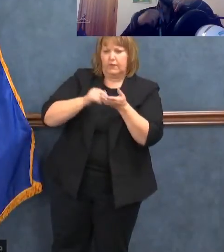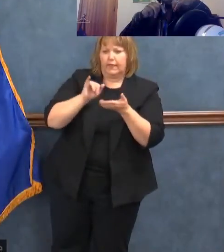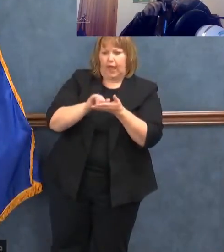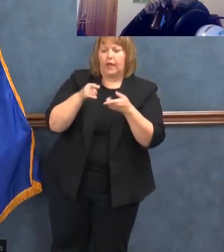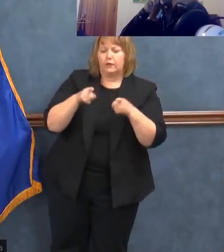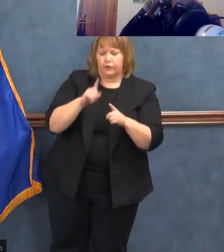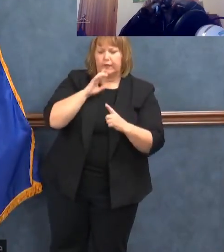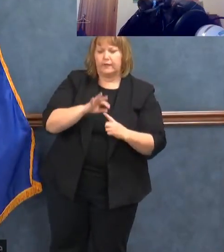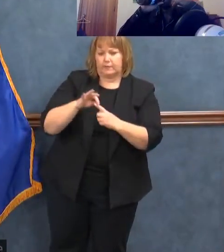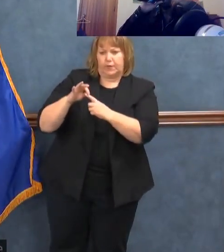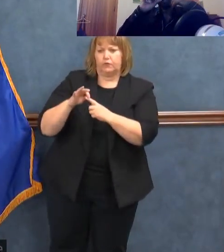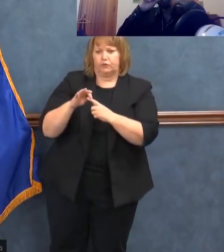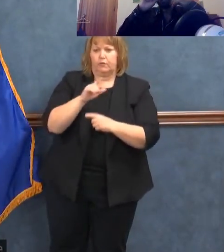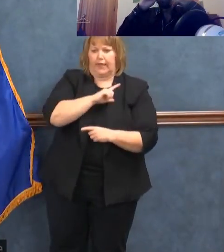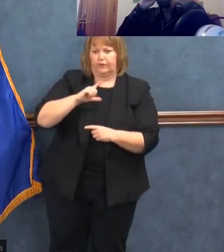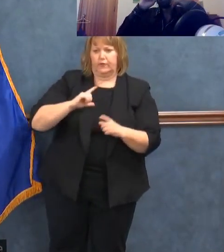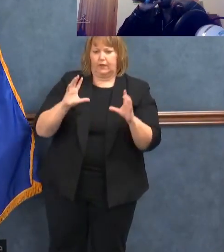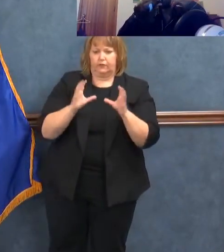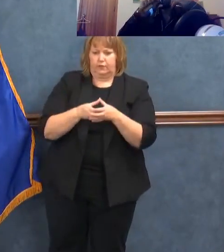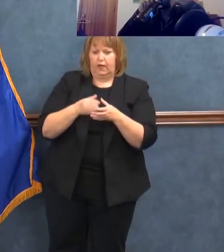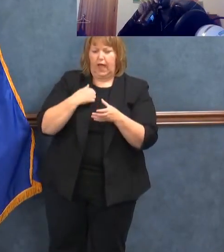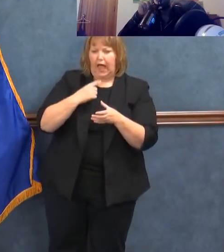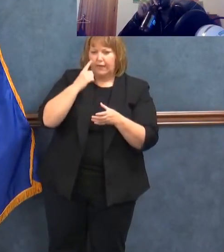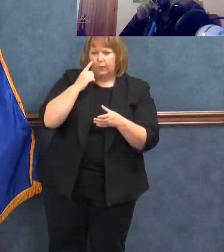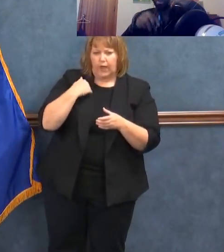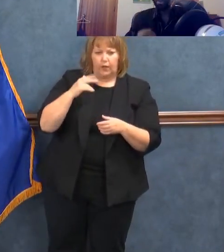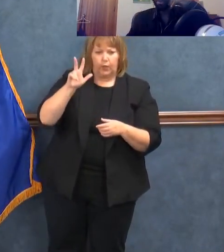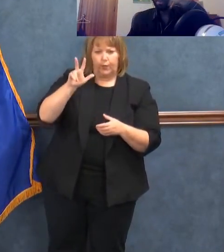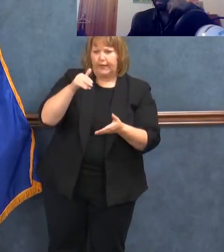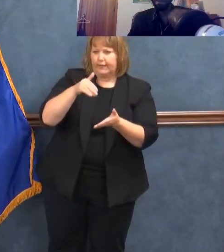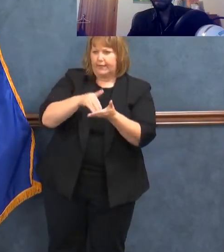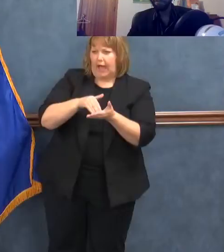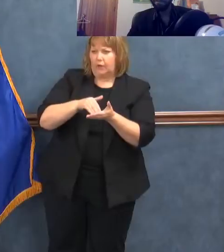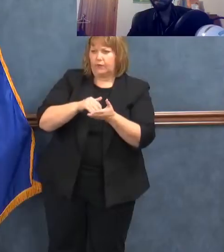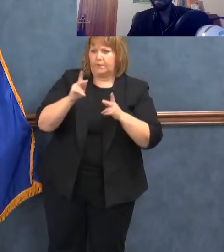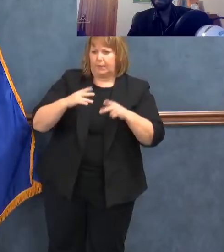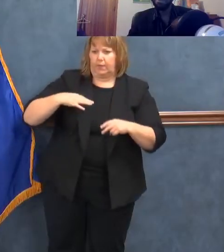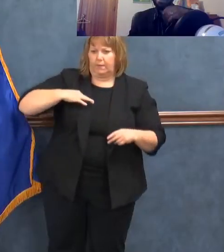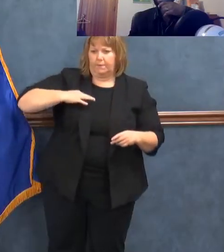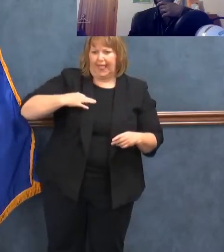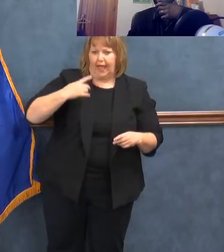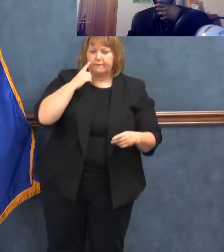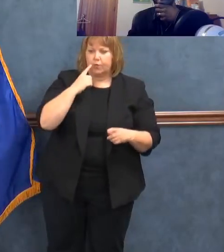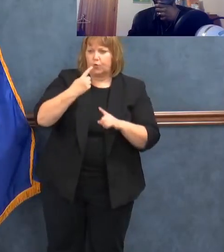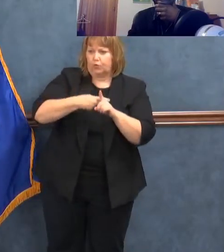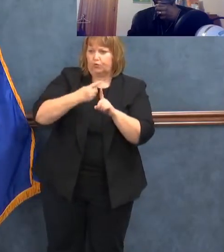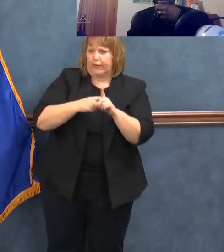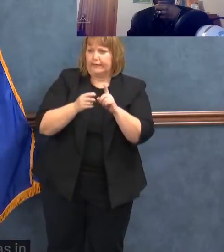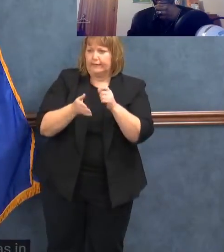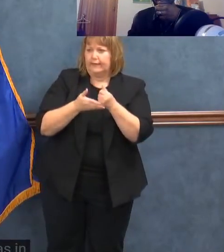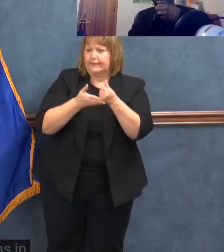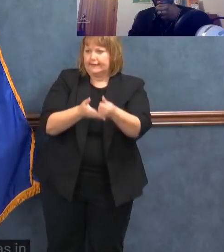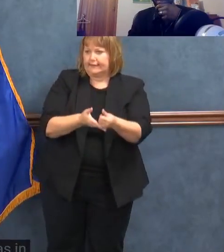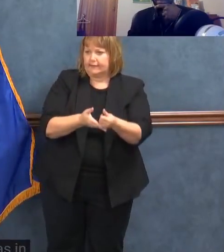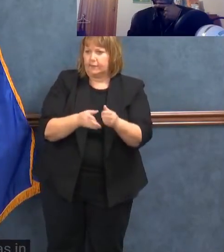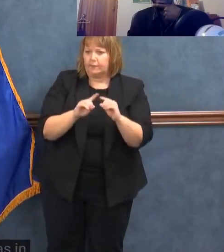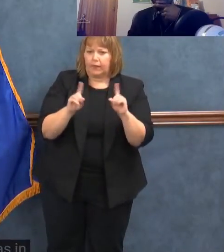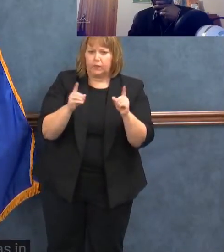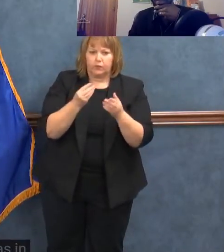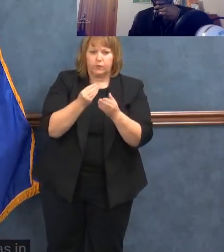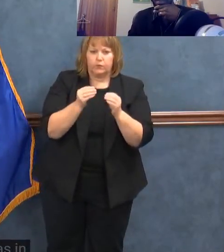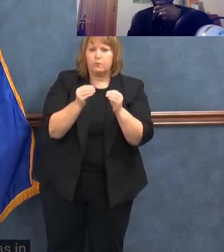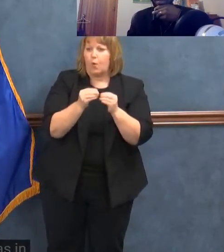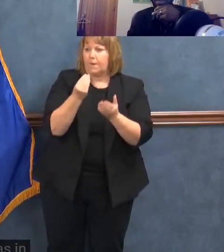The rent assistance, I think we had 3,000 people applied on the first day, but there's more money available for those that didn't apply. So I